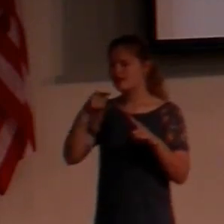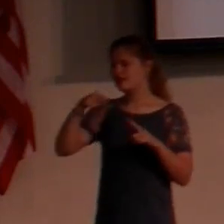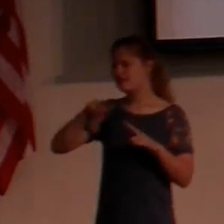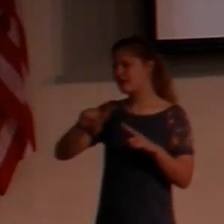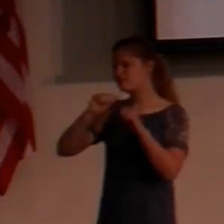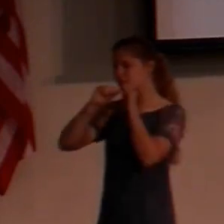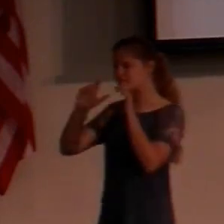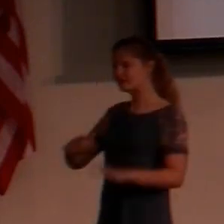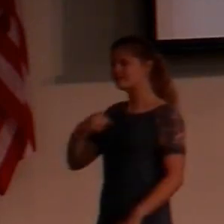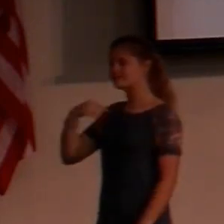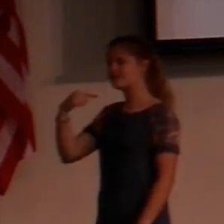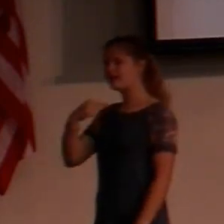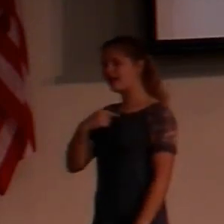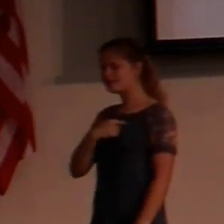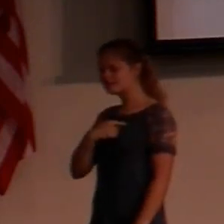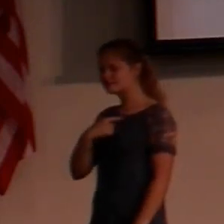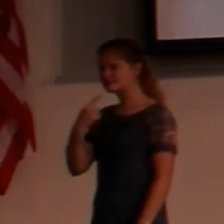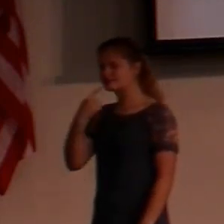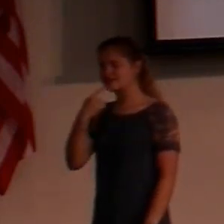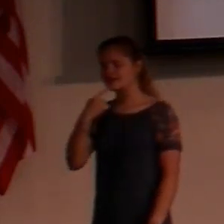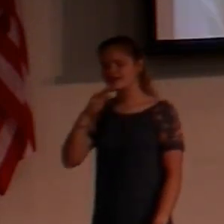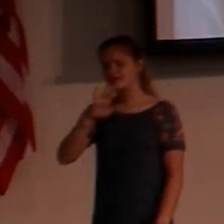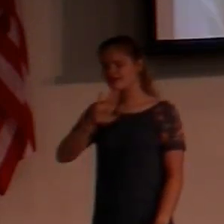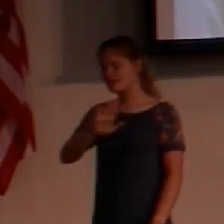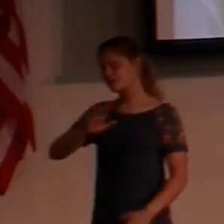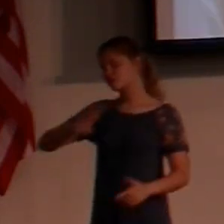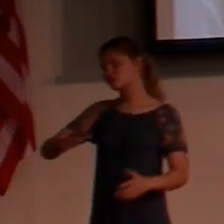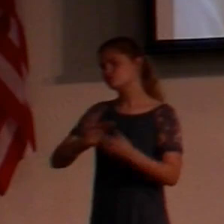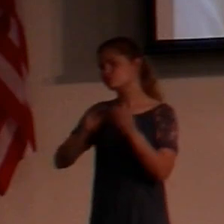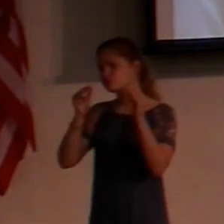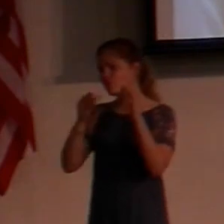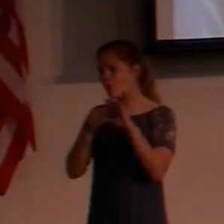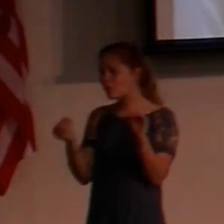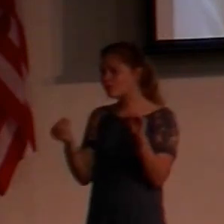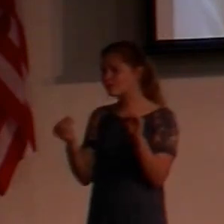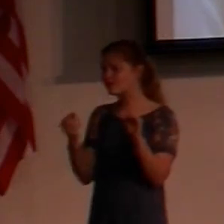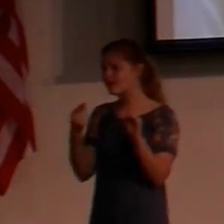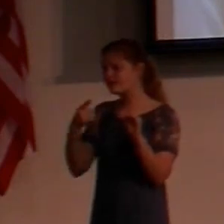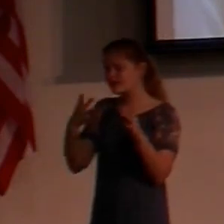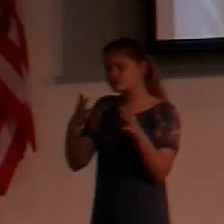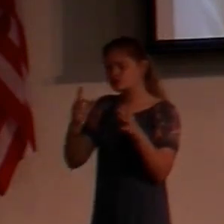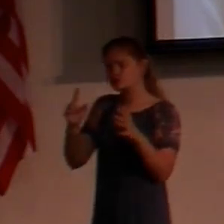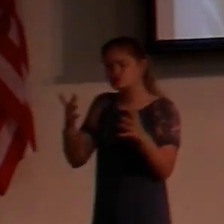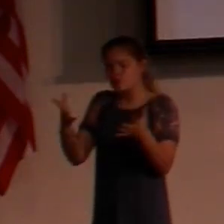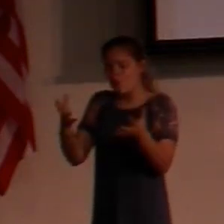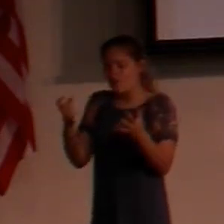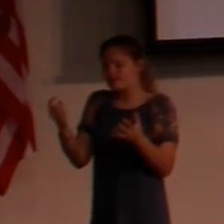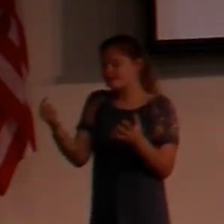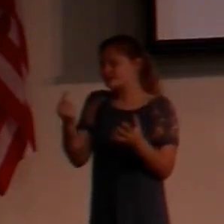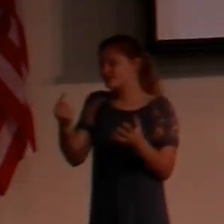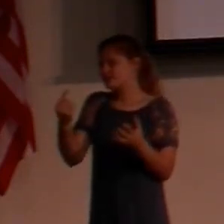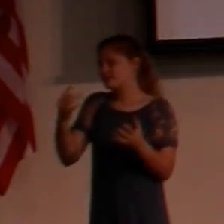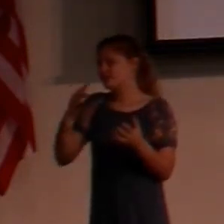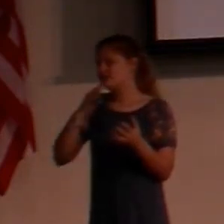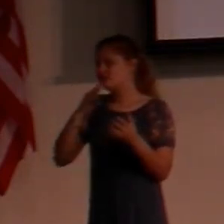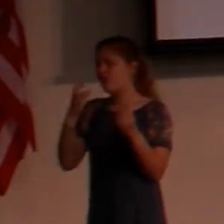story. And they just wanted to talk with somebody. And so we had a real blessing doing